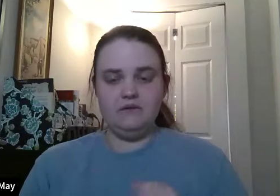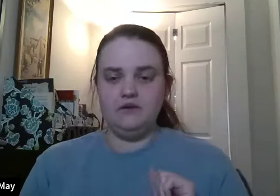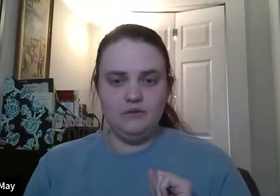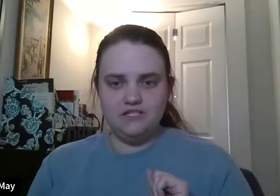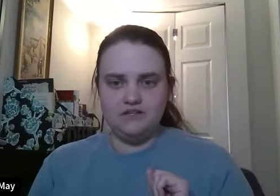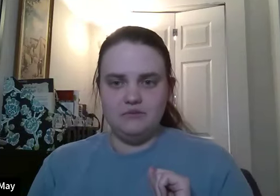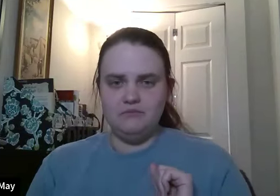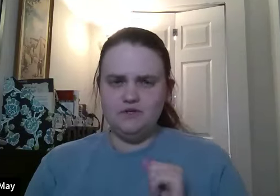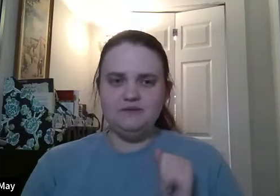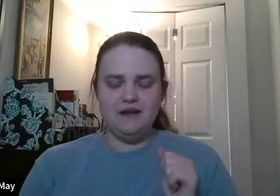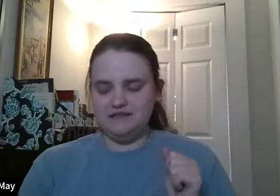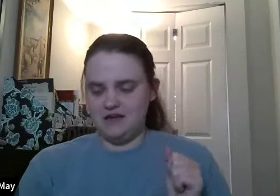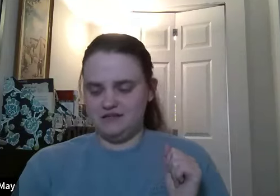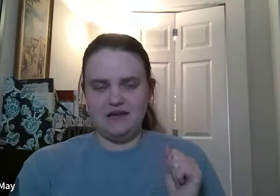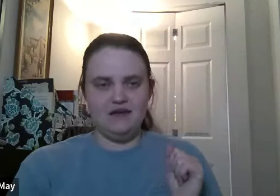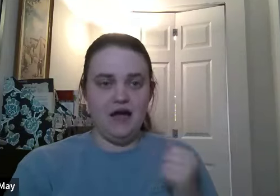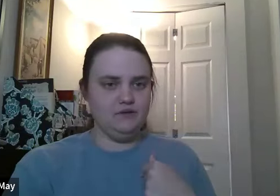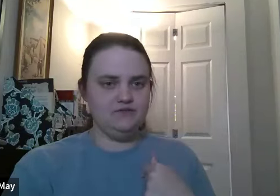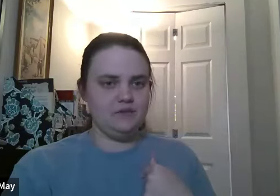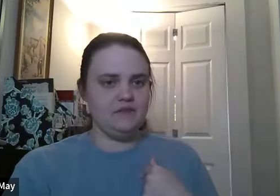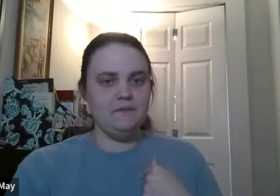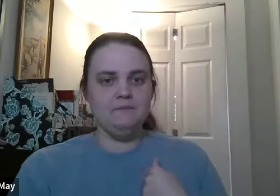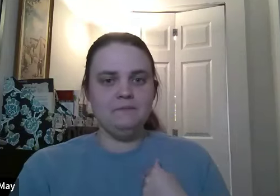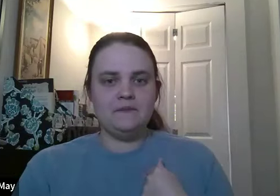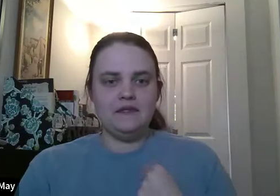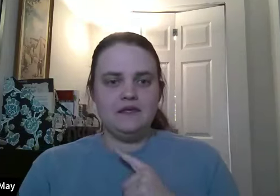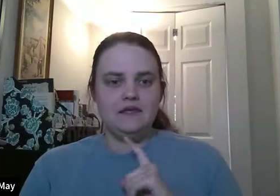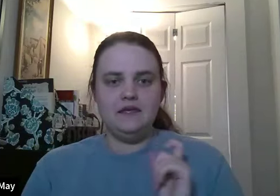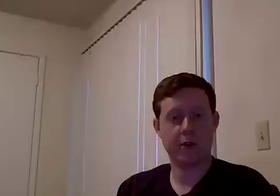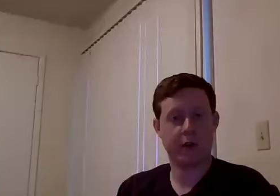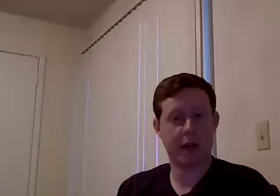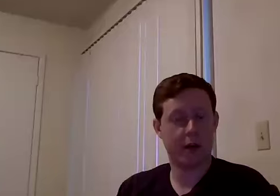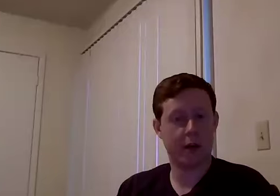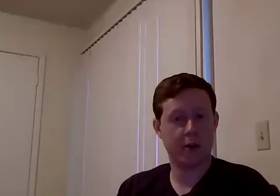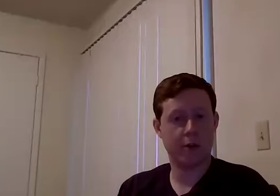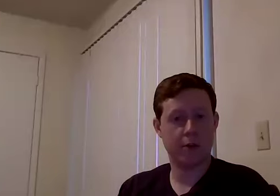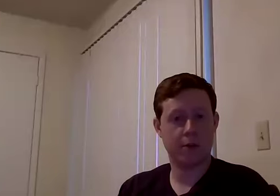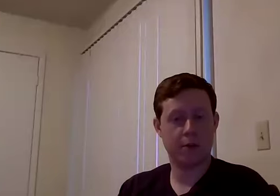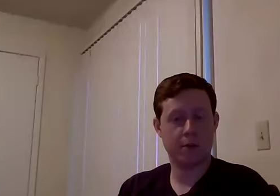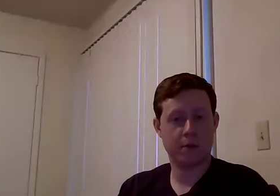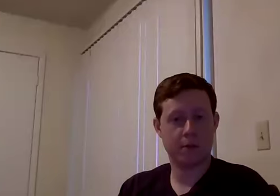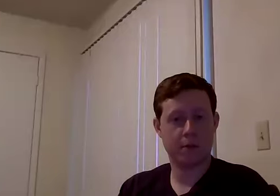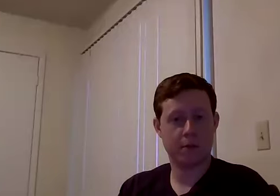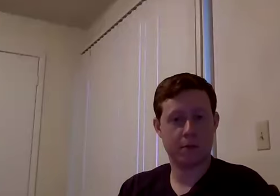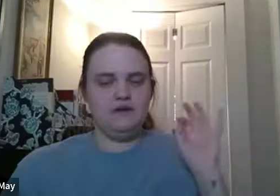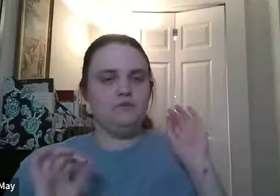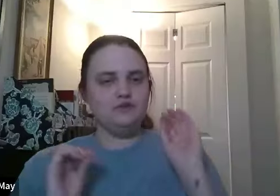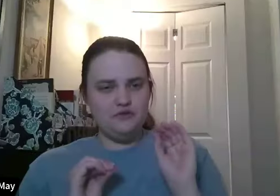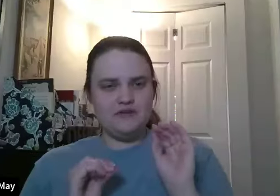Good question though. Most people don't ask that because I always forget about that. Cousins, aunt and uncles. Yes. Okay. We'll go through